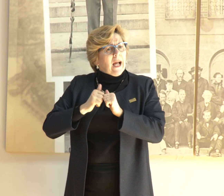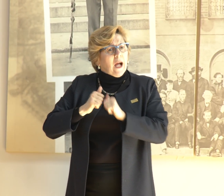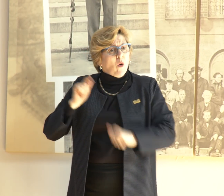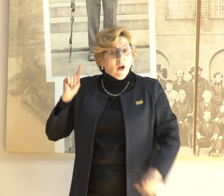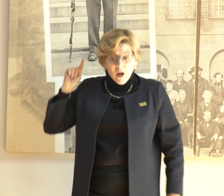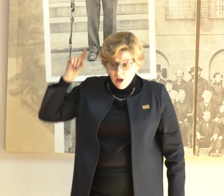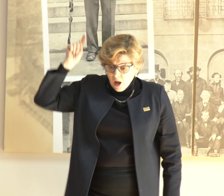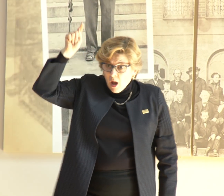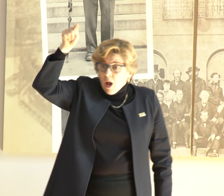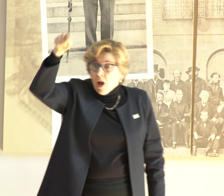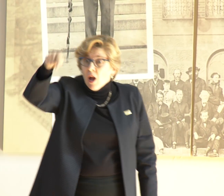changed the world.